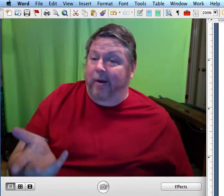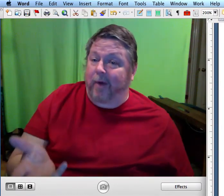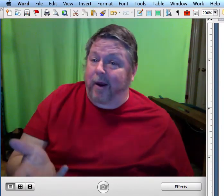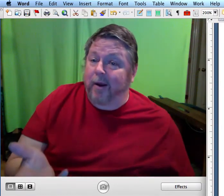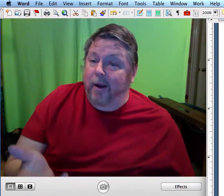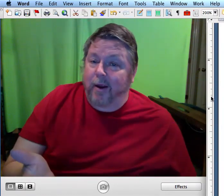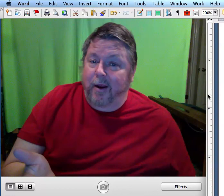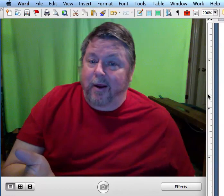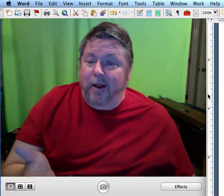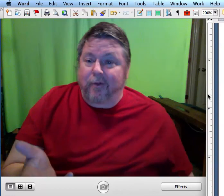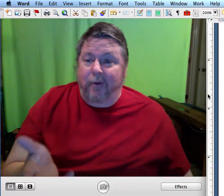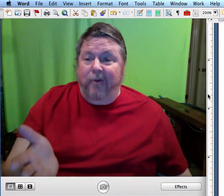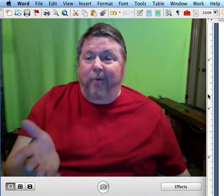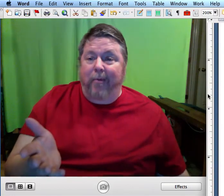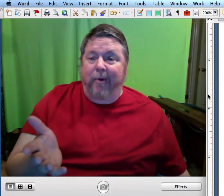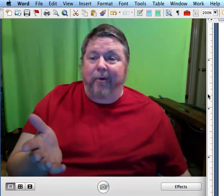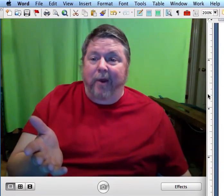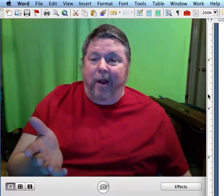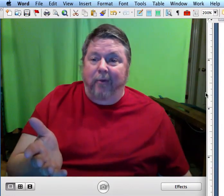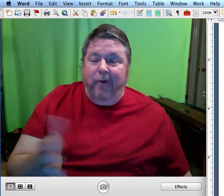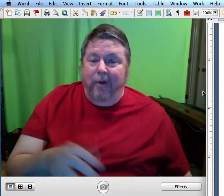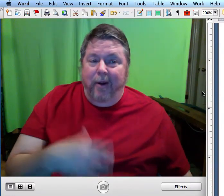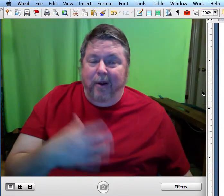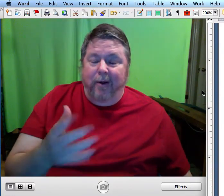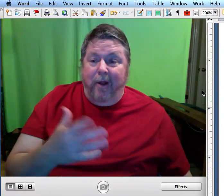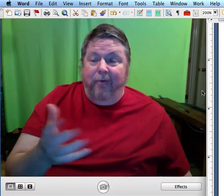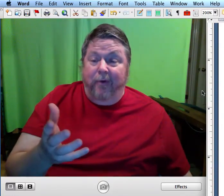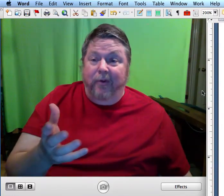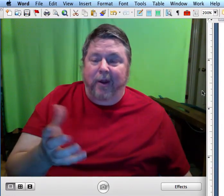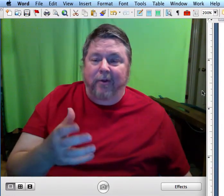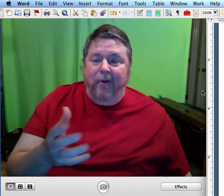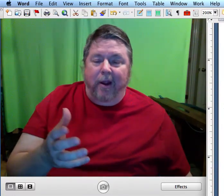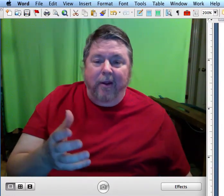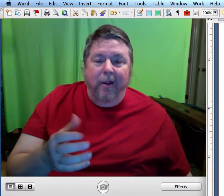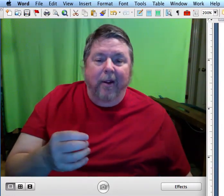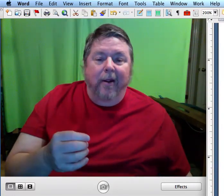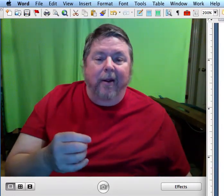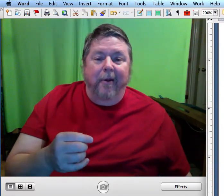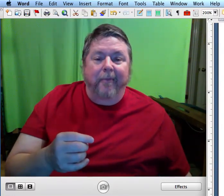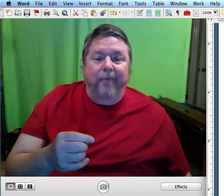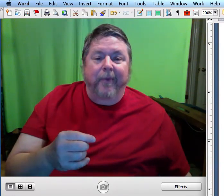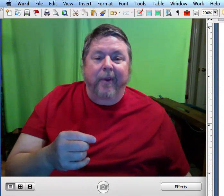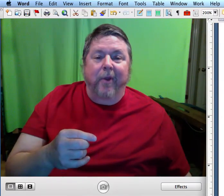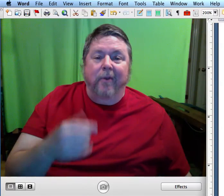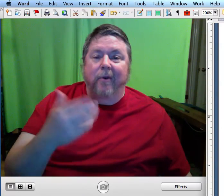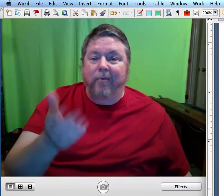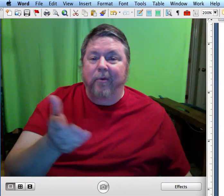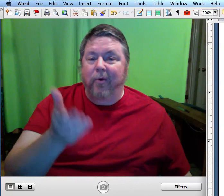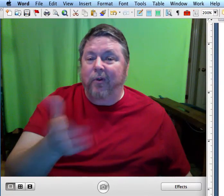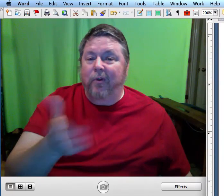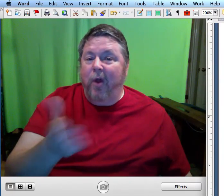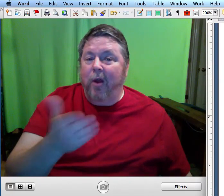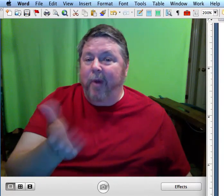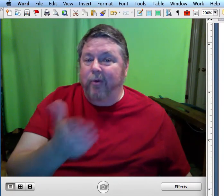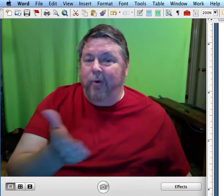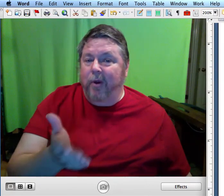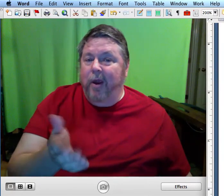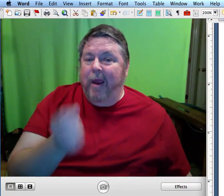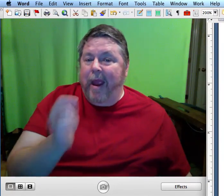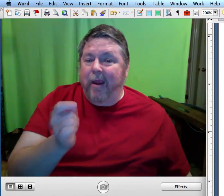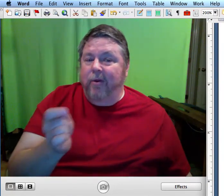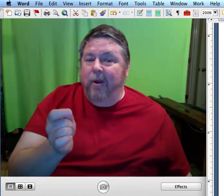spell it right, and it actually wasn't a problem when you were done? It was a unforeseen strength. Okay, so you just talk about your